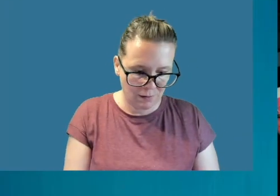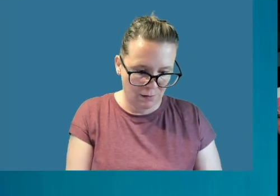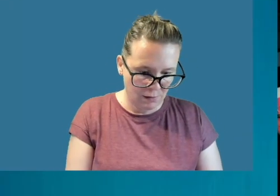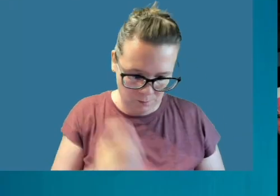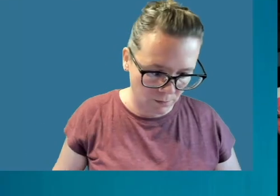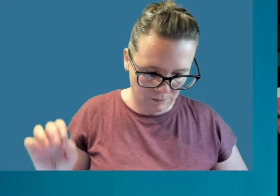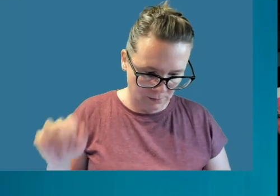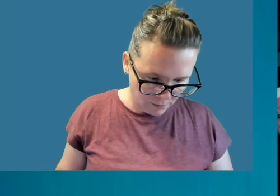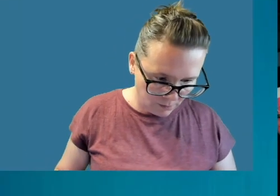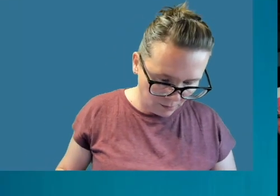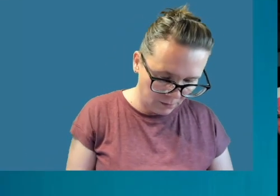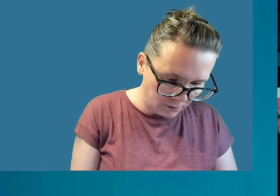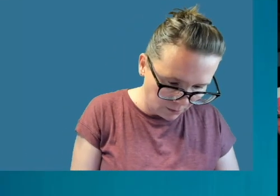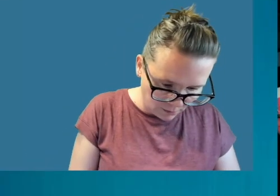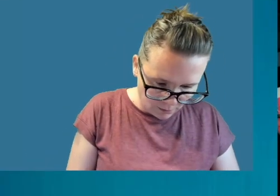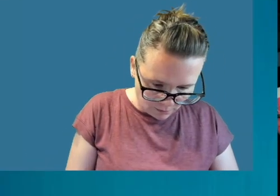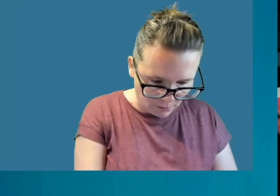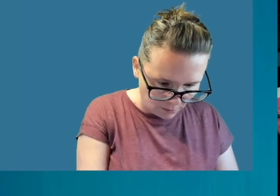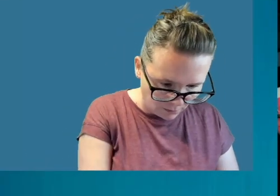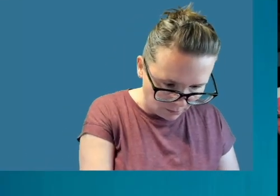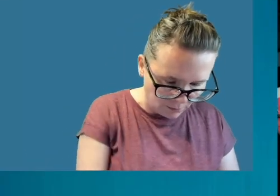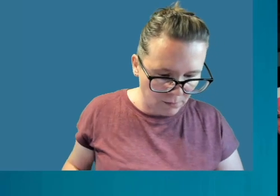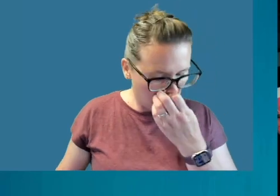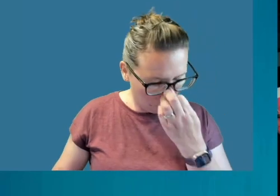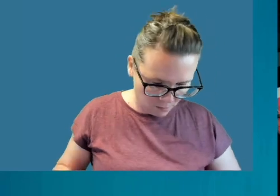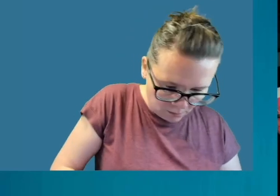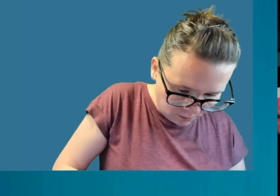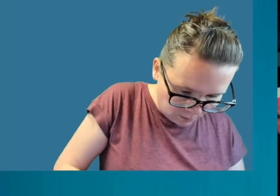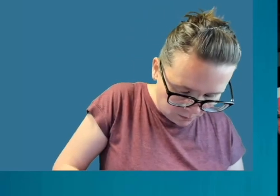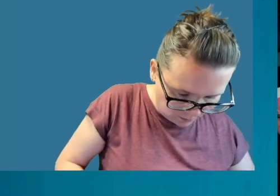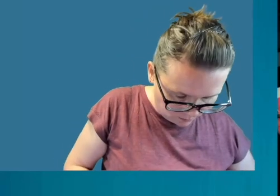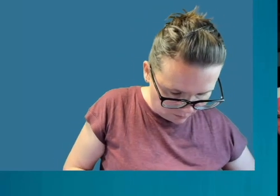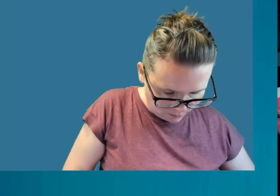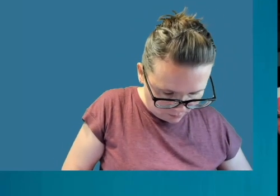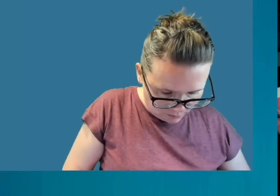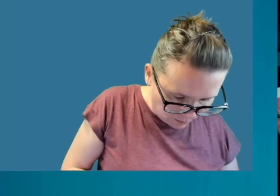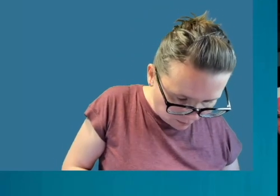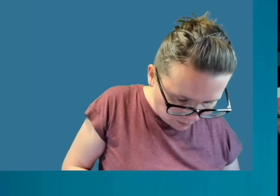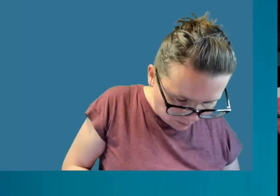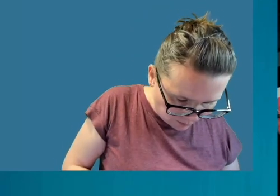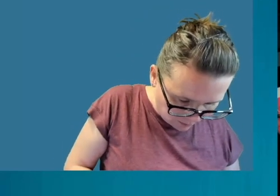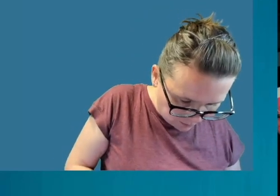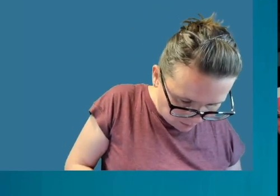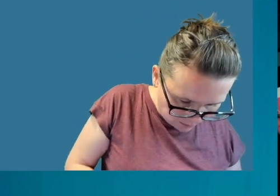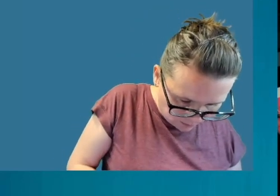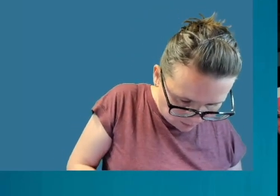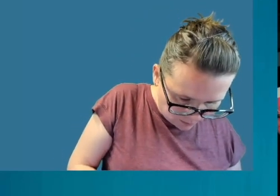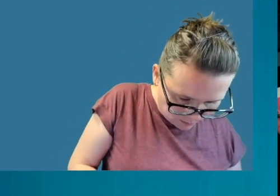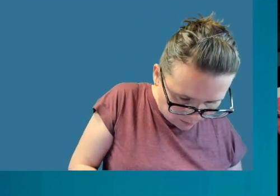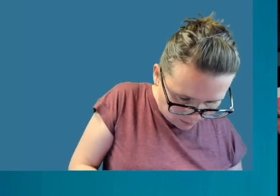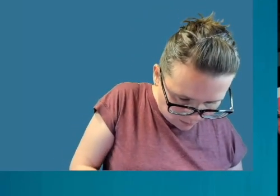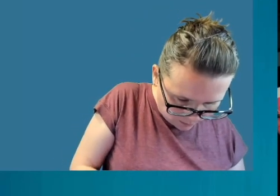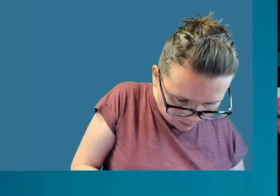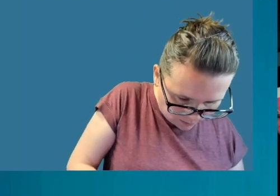Slide the ledge of your ruler just on the other side of the paper fold. So you have your 1/4 inch, and then you can trim to